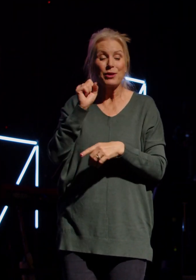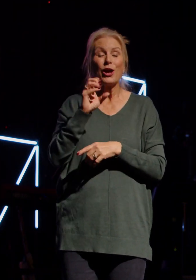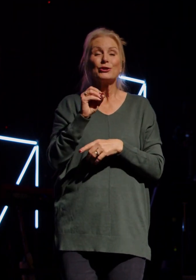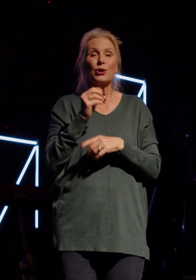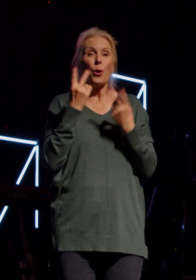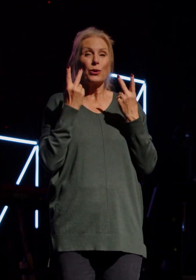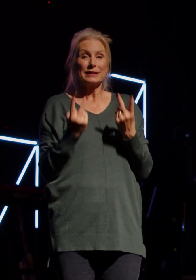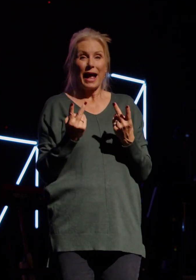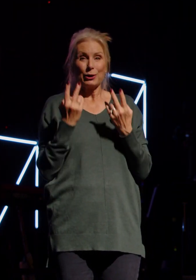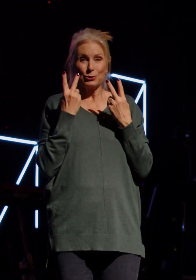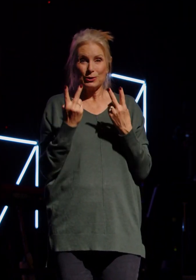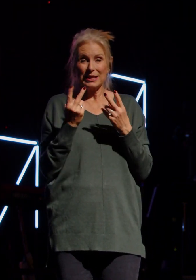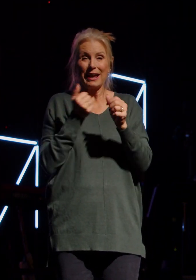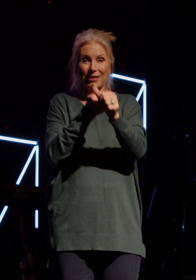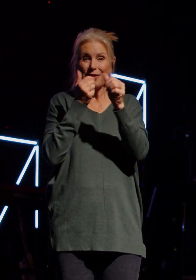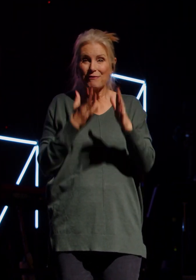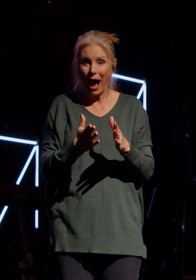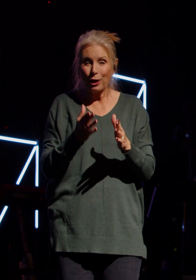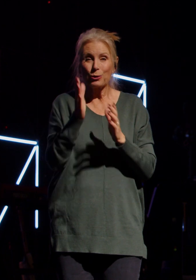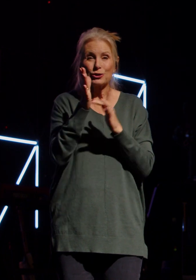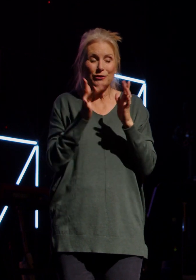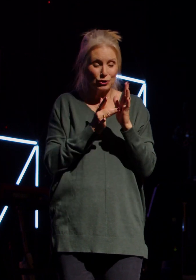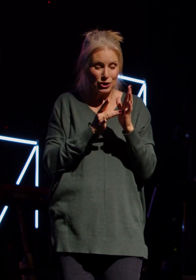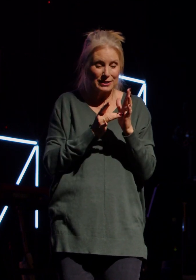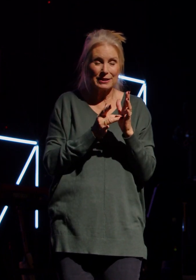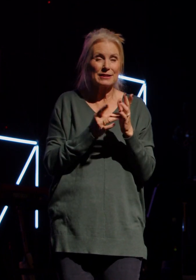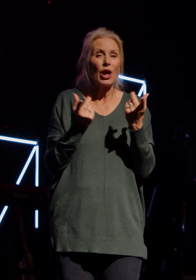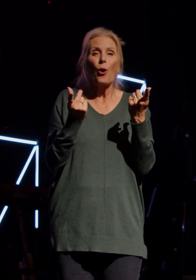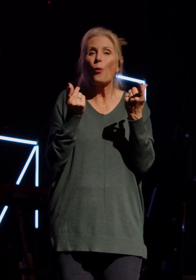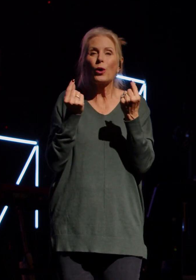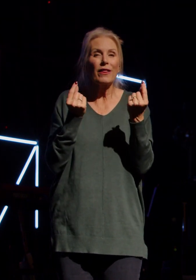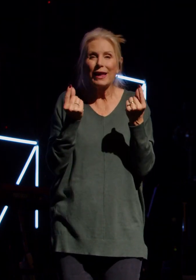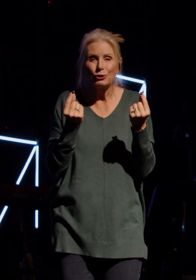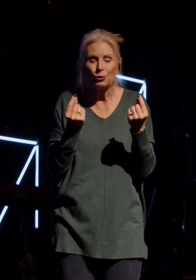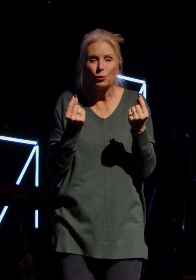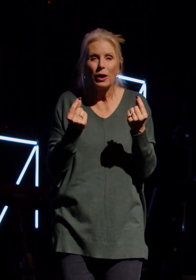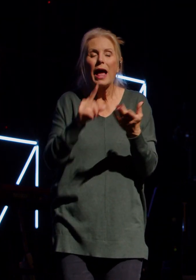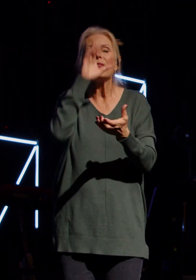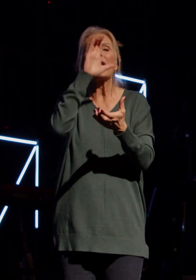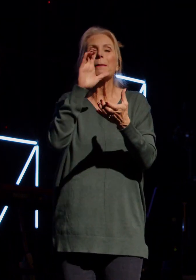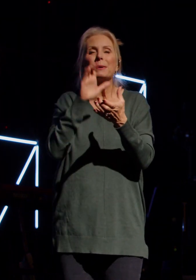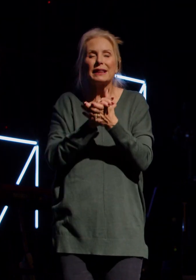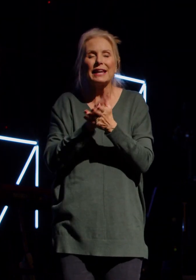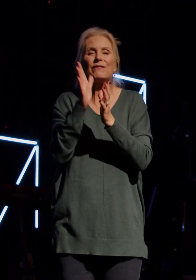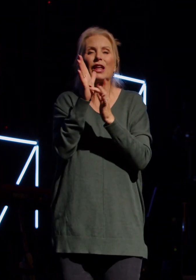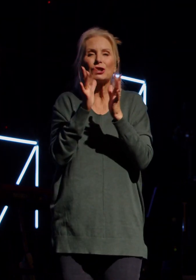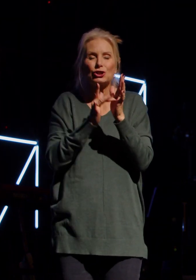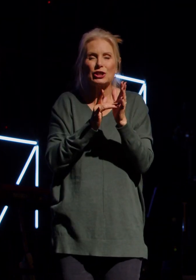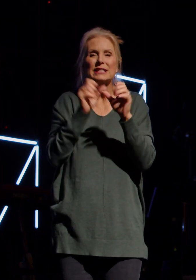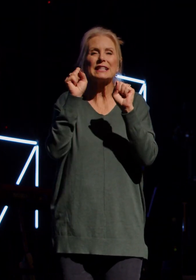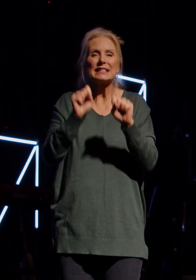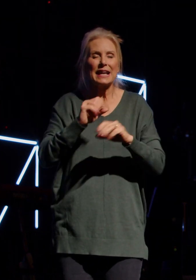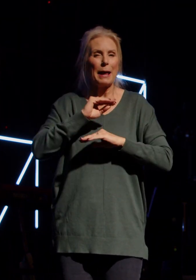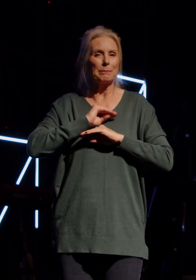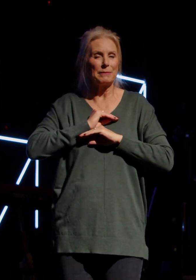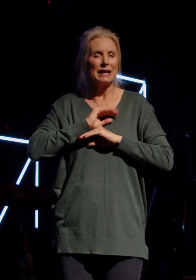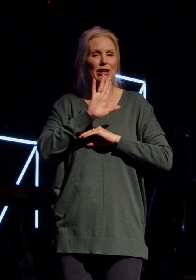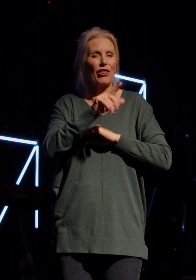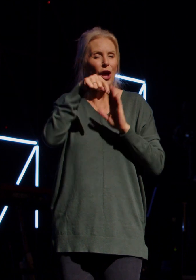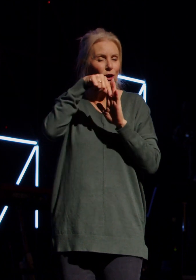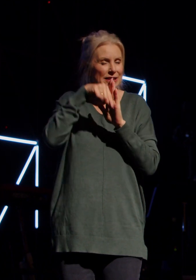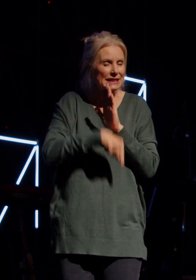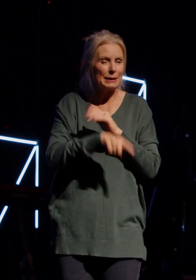looking at followers of Jesus and what followers of Jesus do, followers of Jesus believe that Jesus can meet their deepest